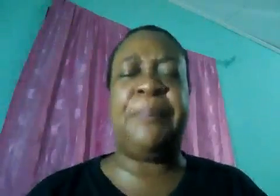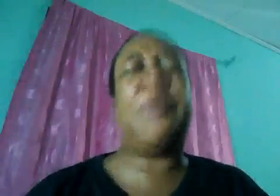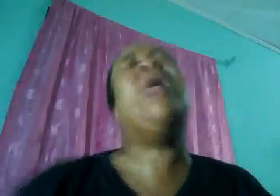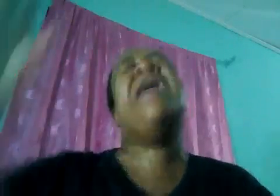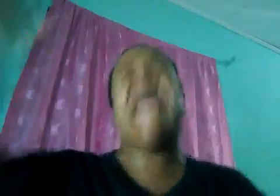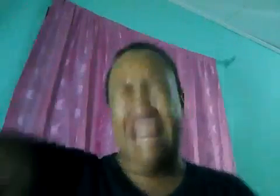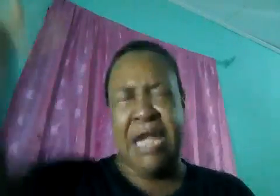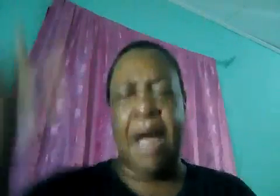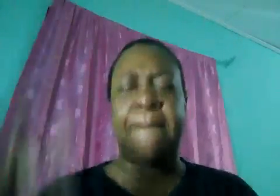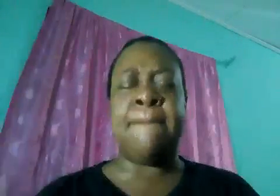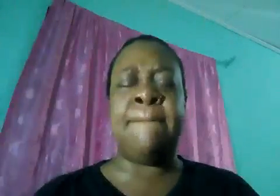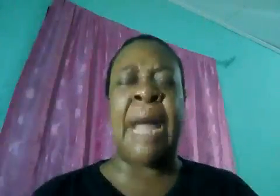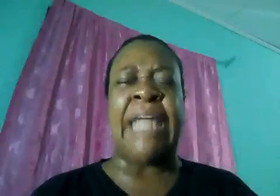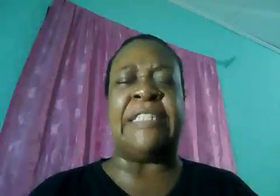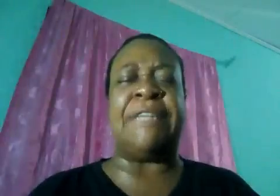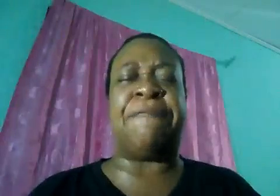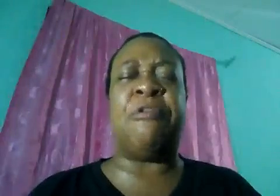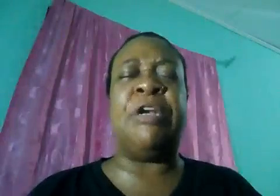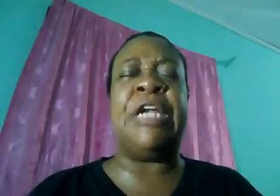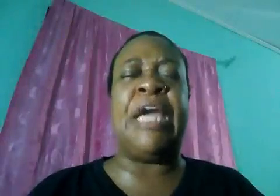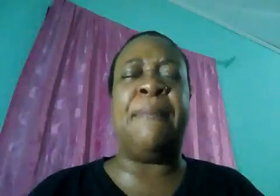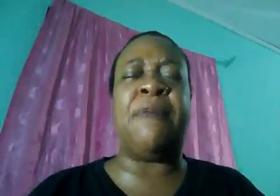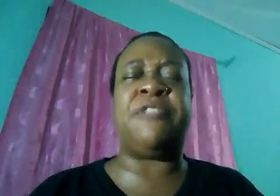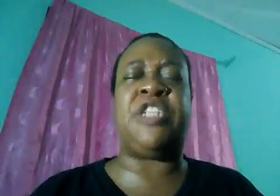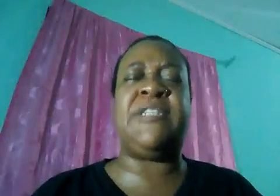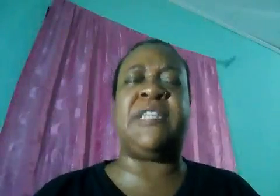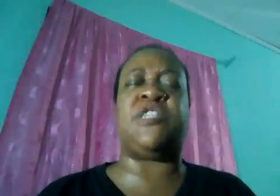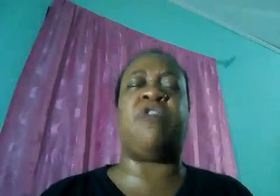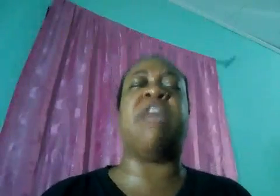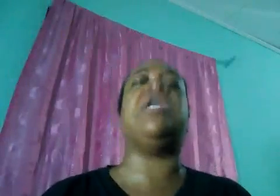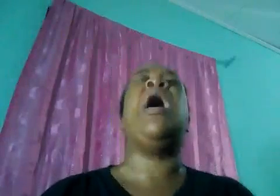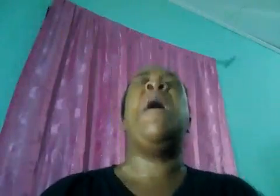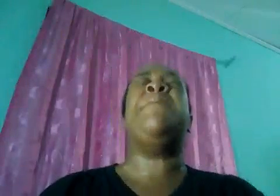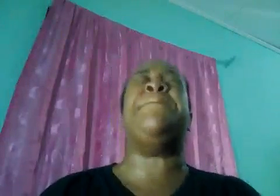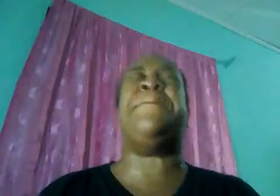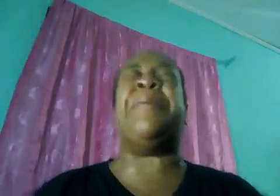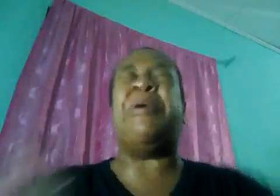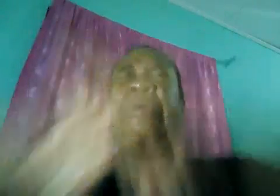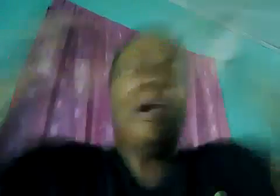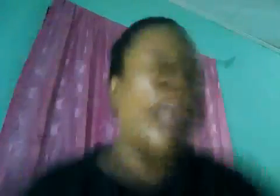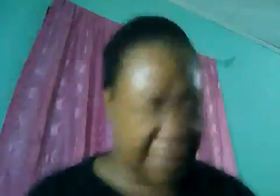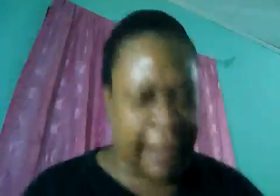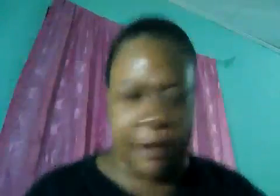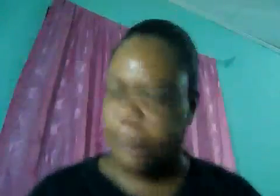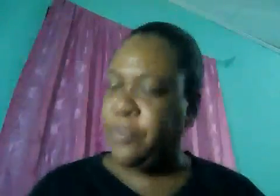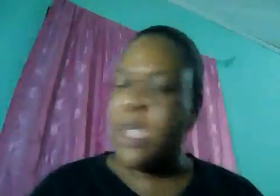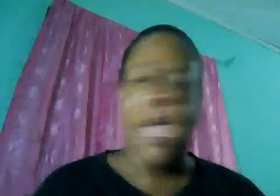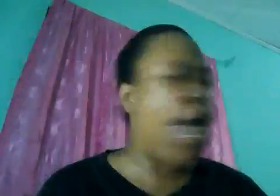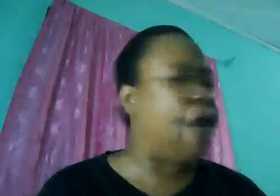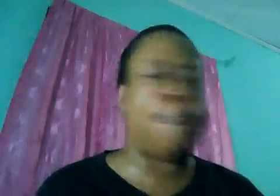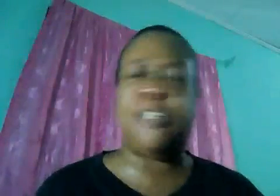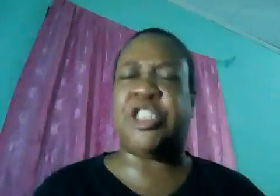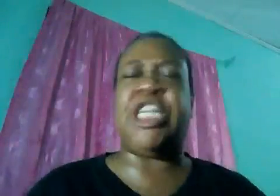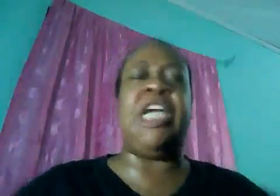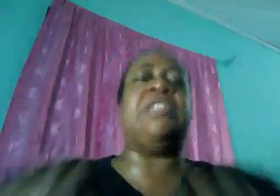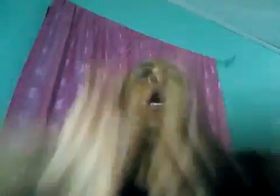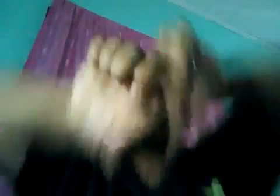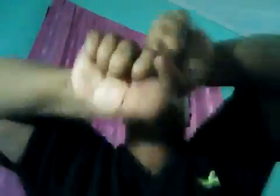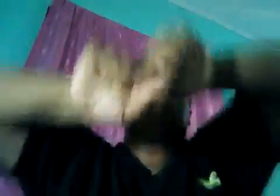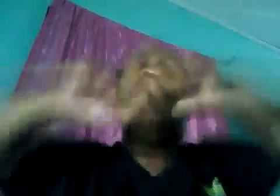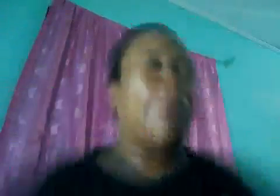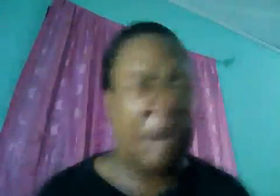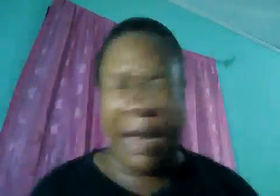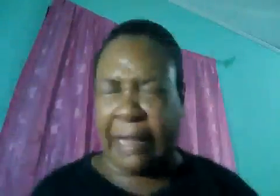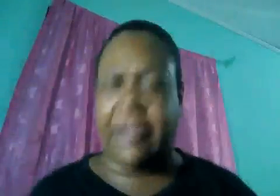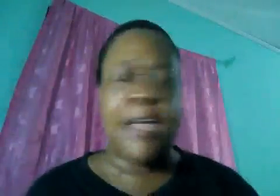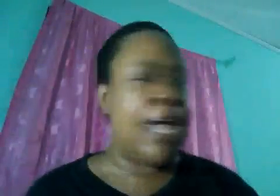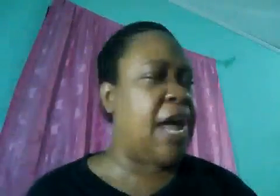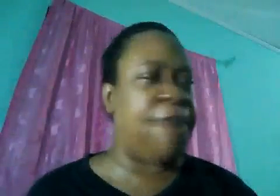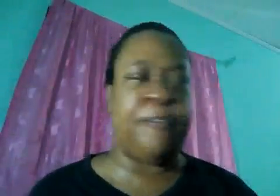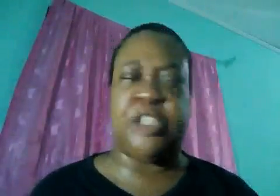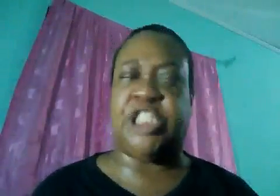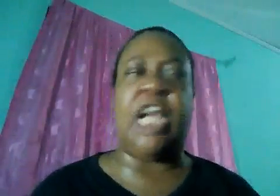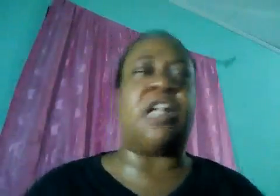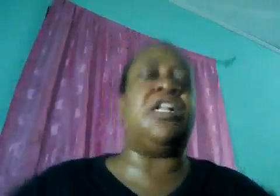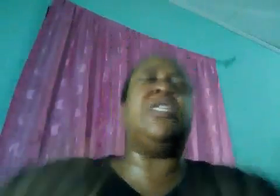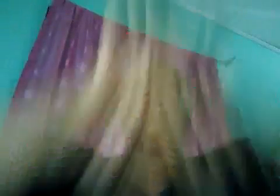the mightiful name of Jesus Christ. Break every chains, break every shackles,